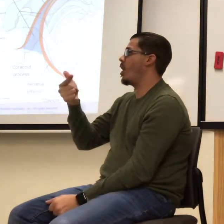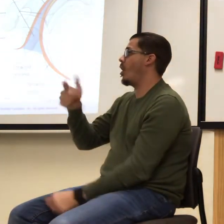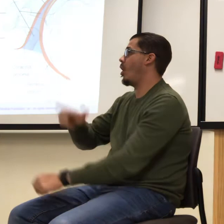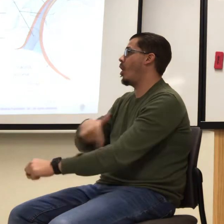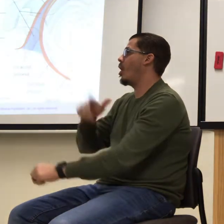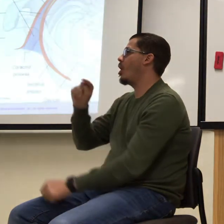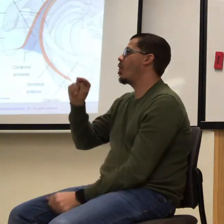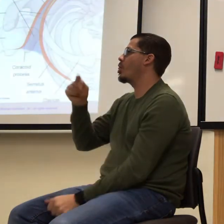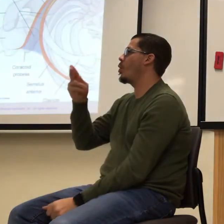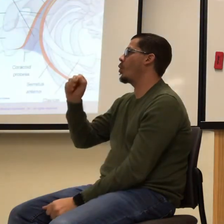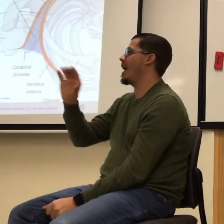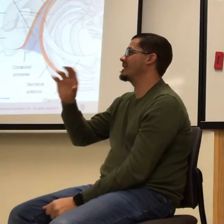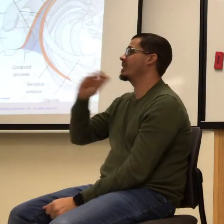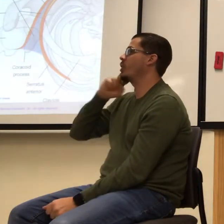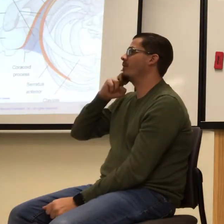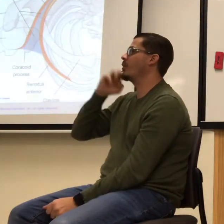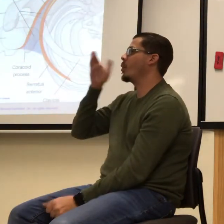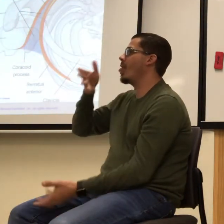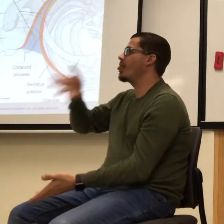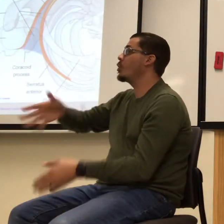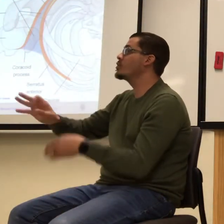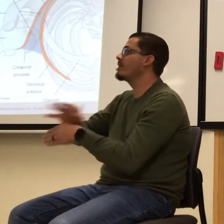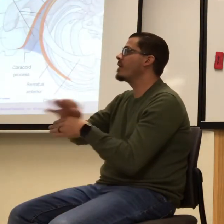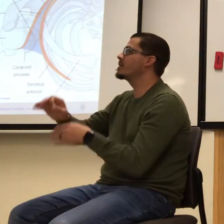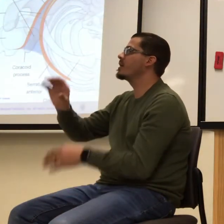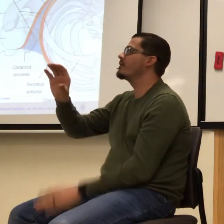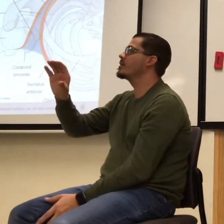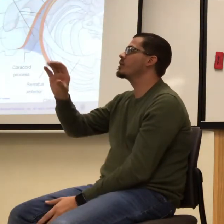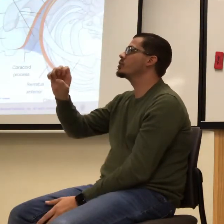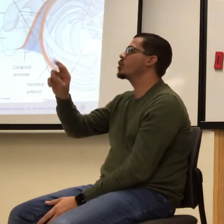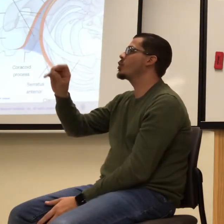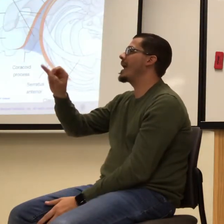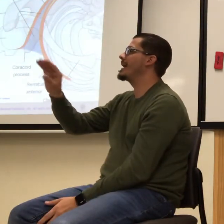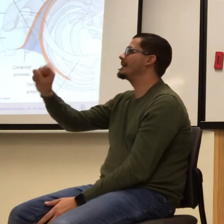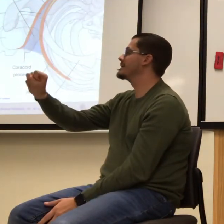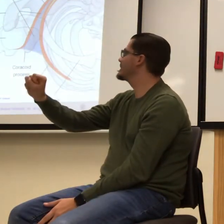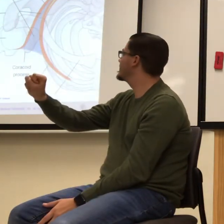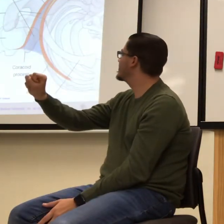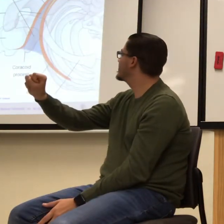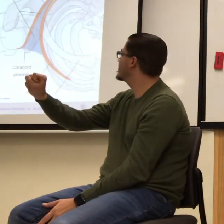nerve, you lose the function of the serratus.